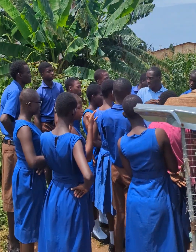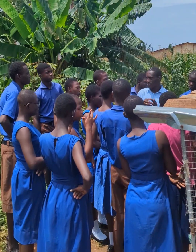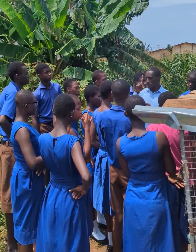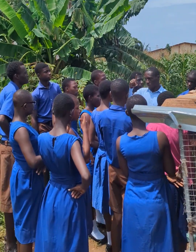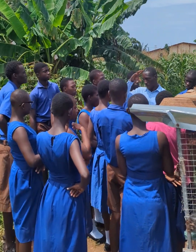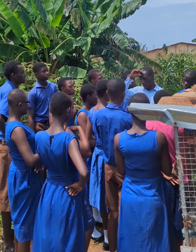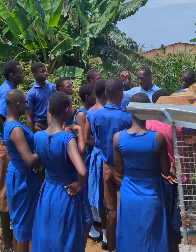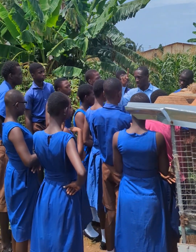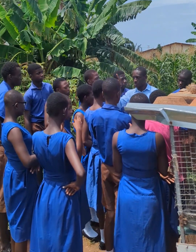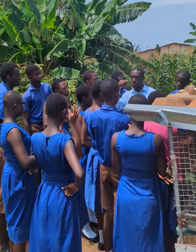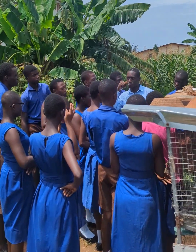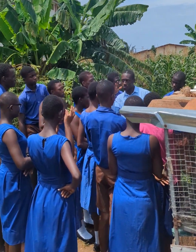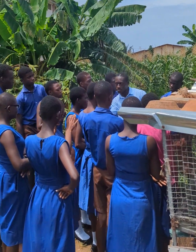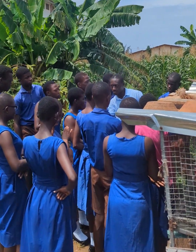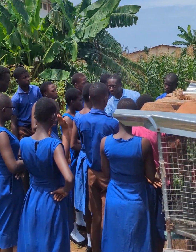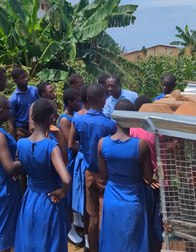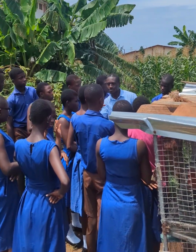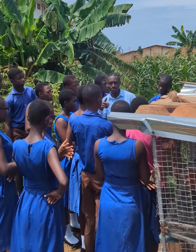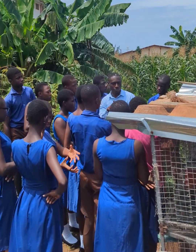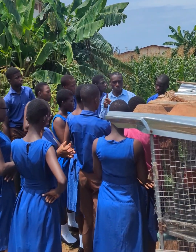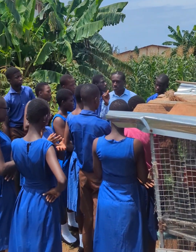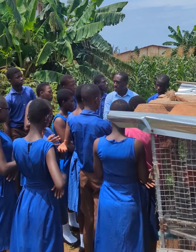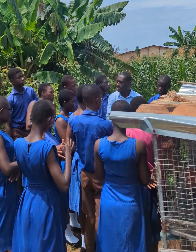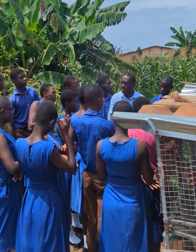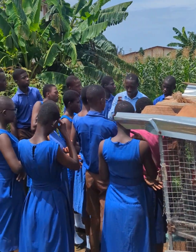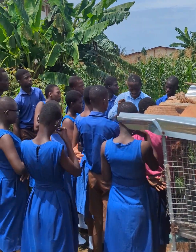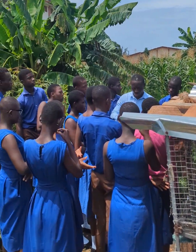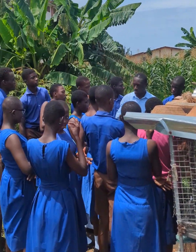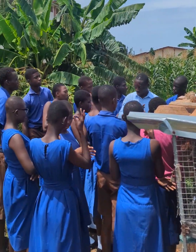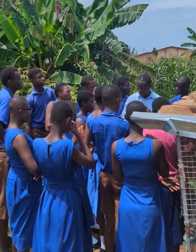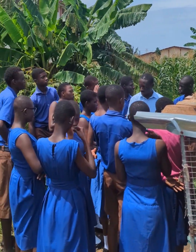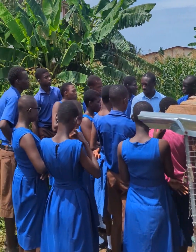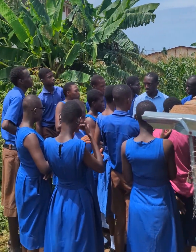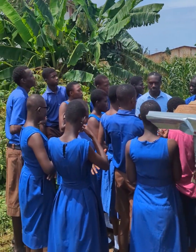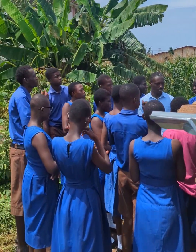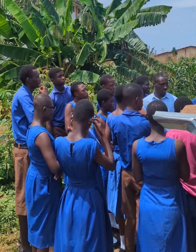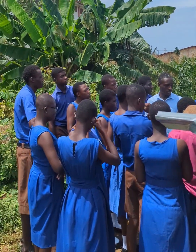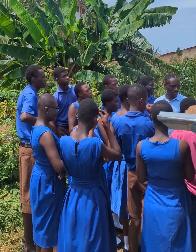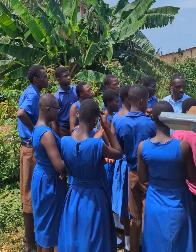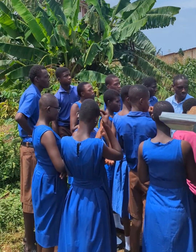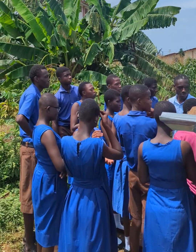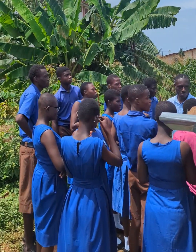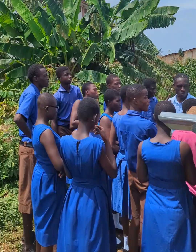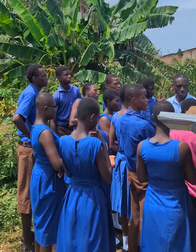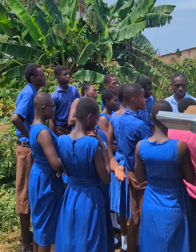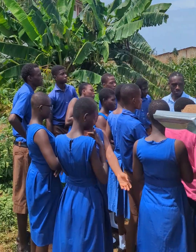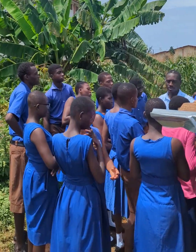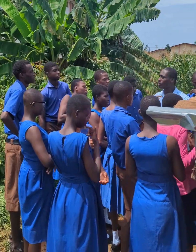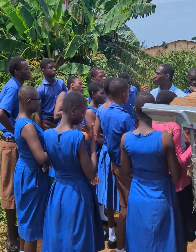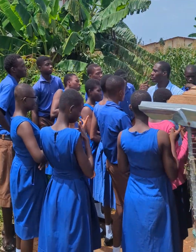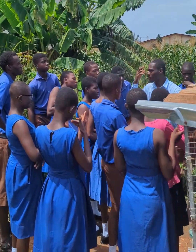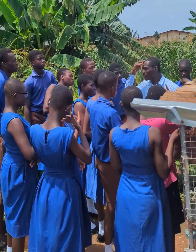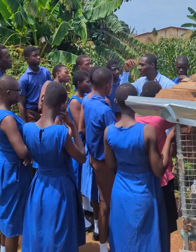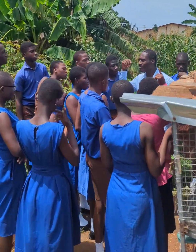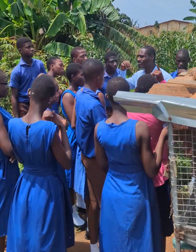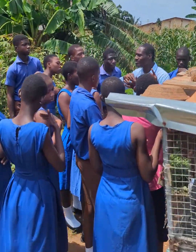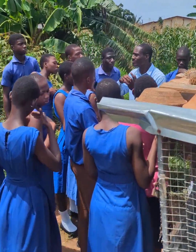I think these are those that maybe have seen or had some experience with rabbits within their